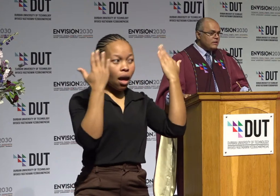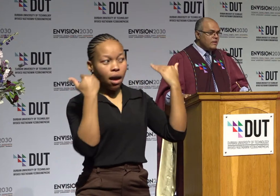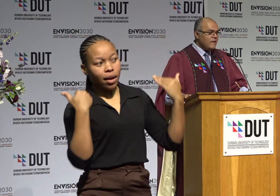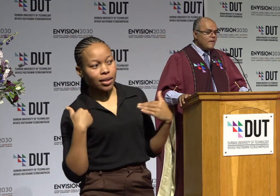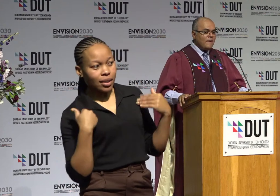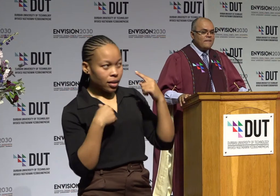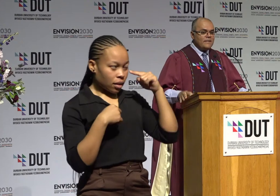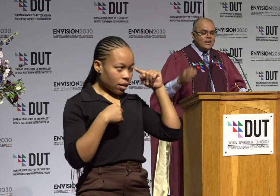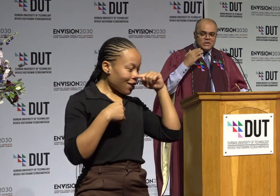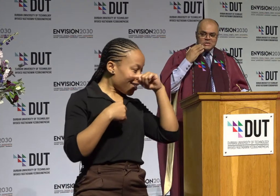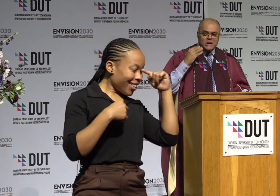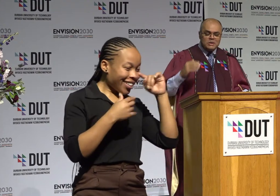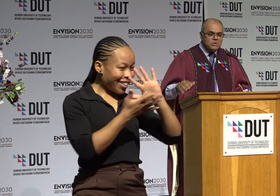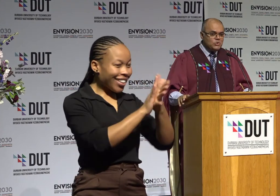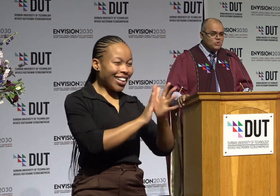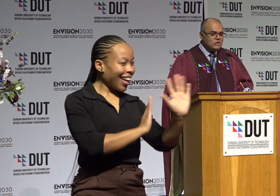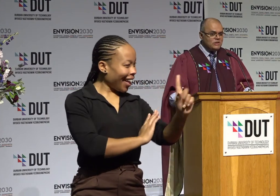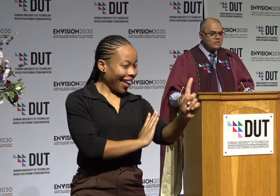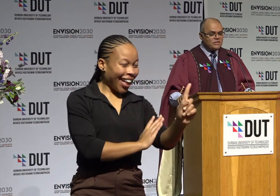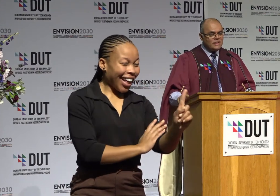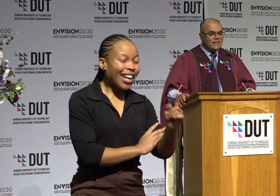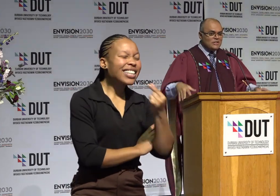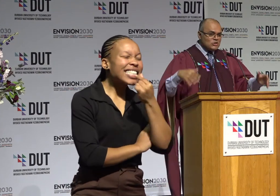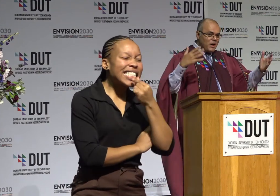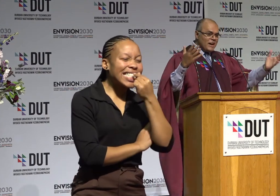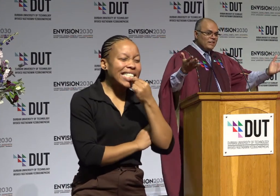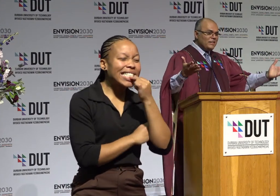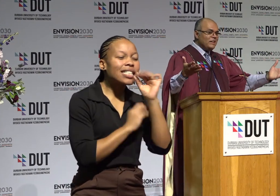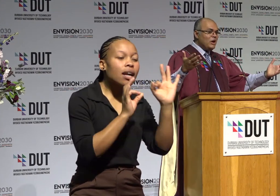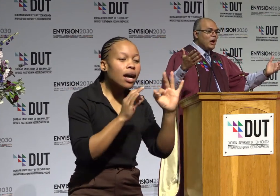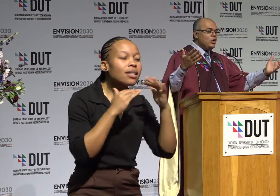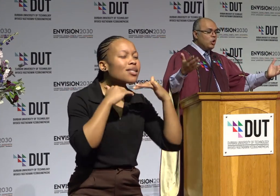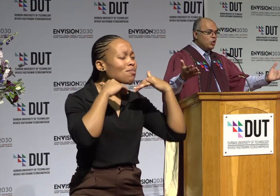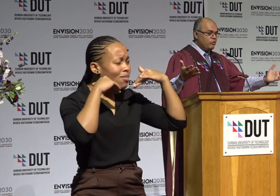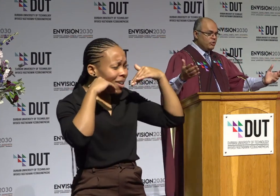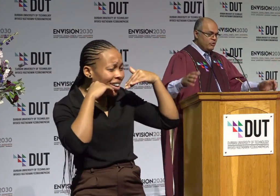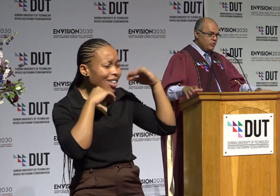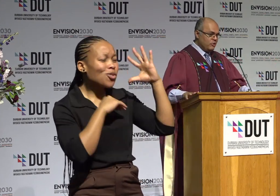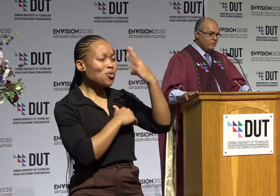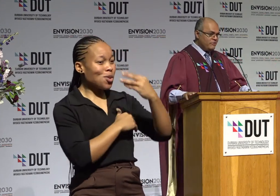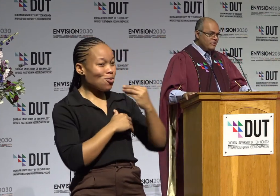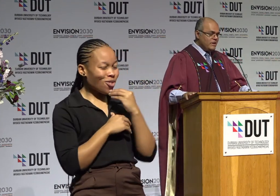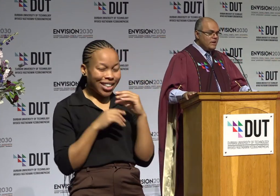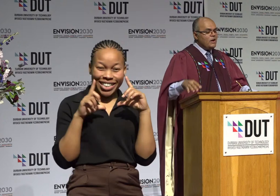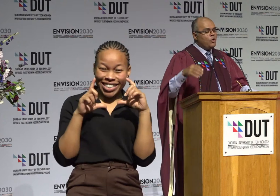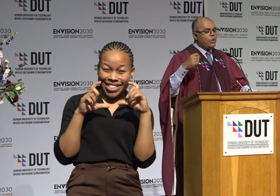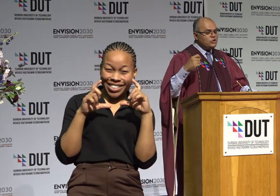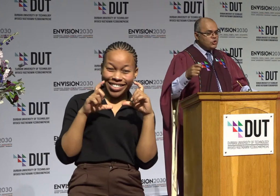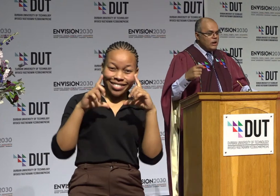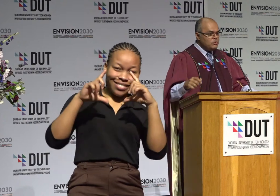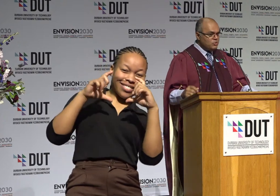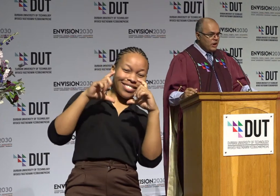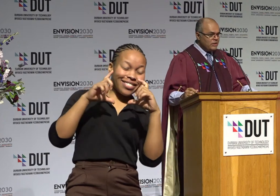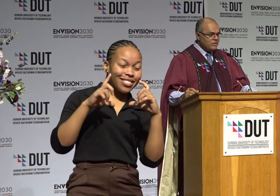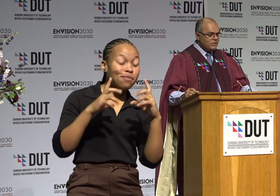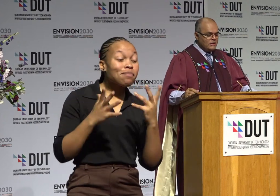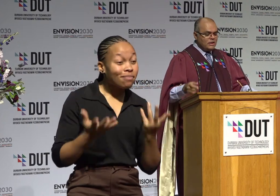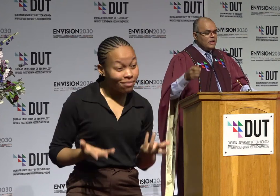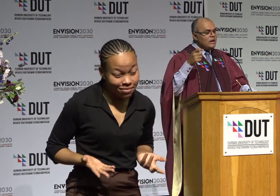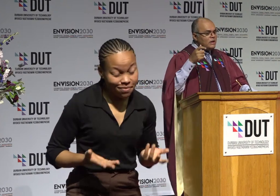running, nothing stuck in between your teeth, smile and look good for the photograph. Once your name is